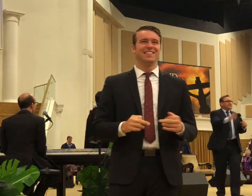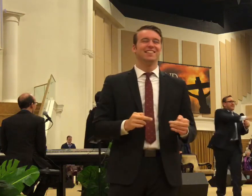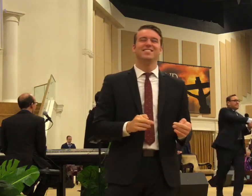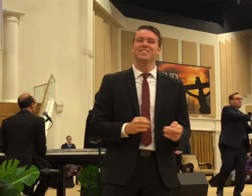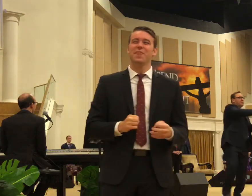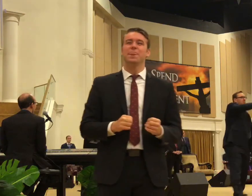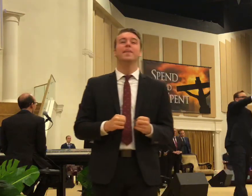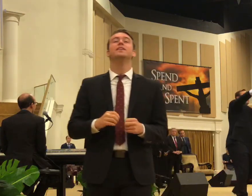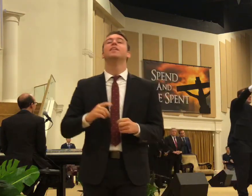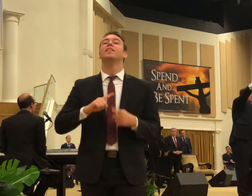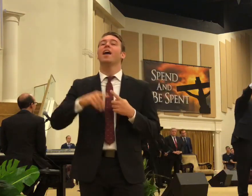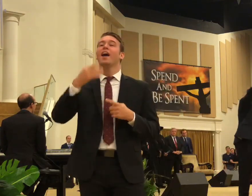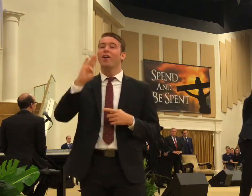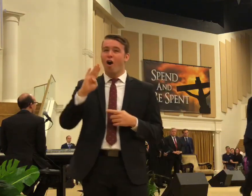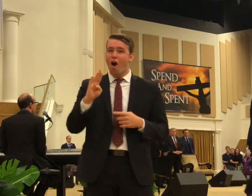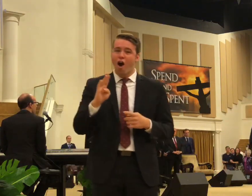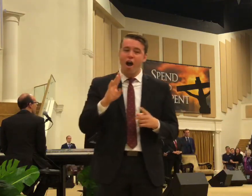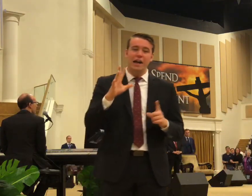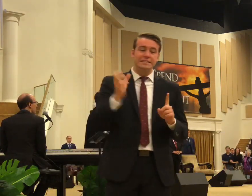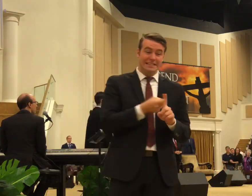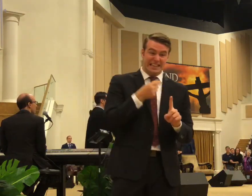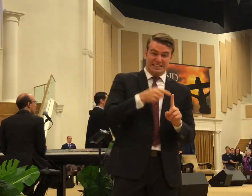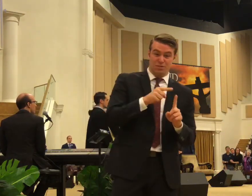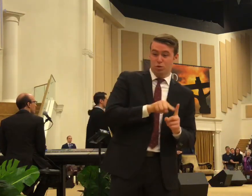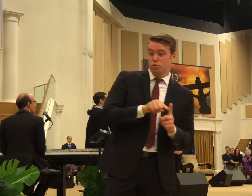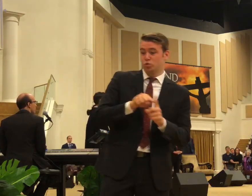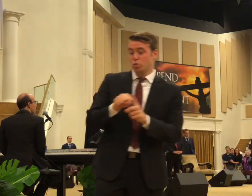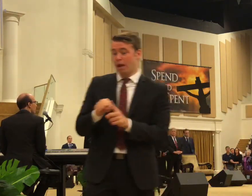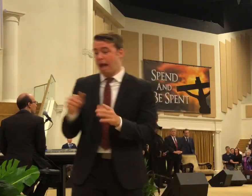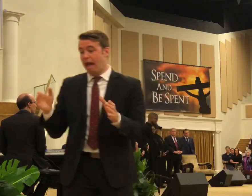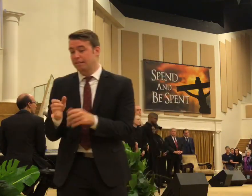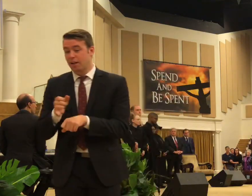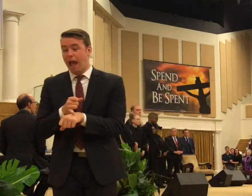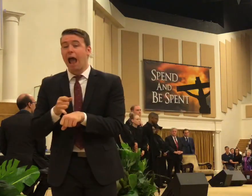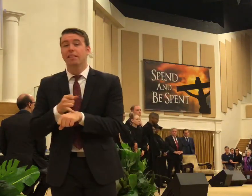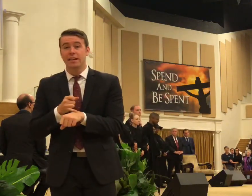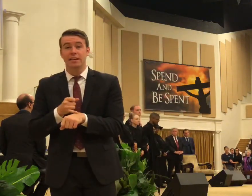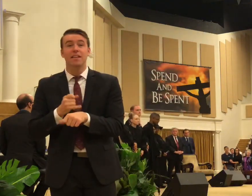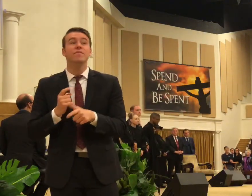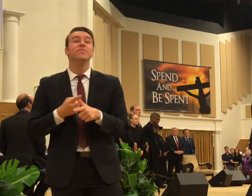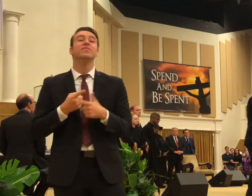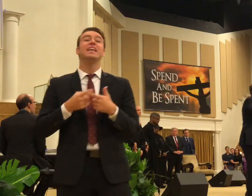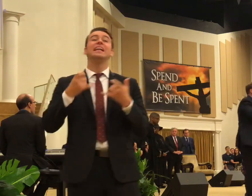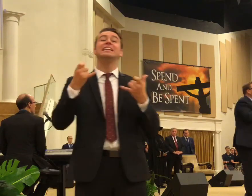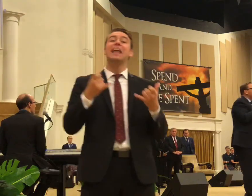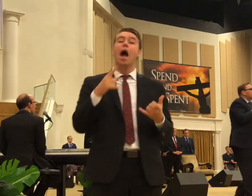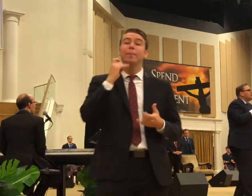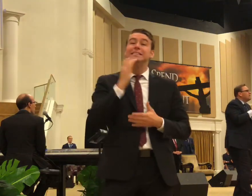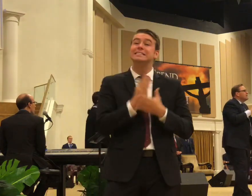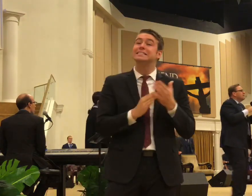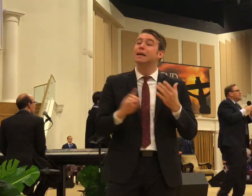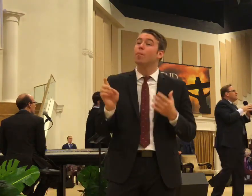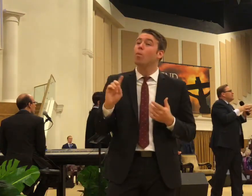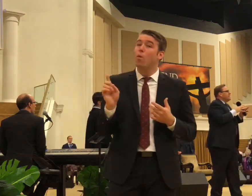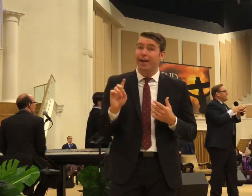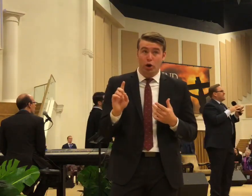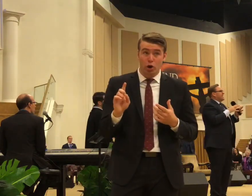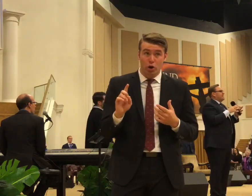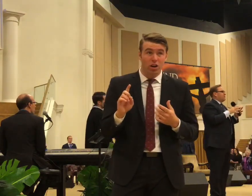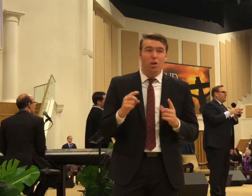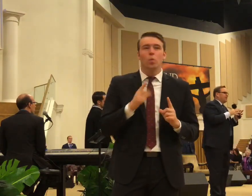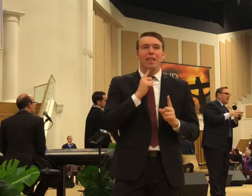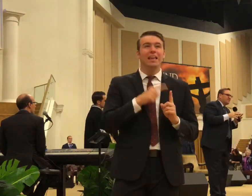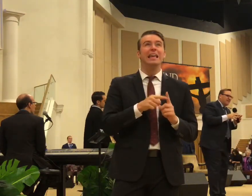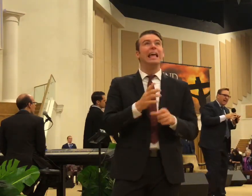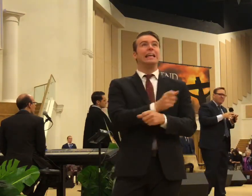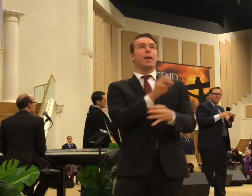And then God takes him to a little island. And now, because somewhere, he didn't